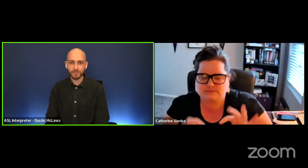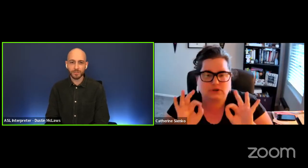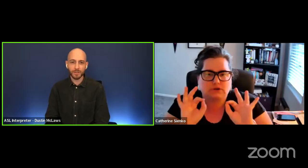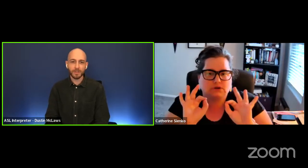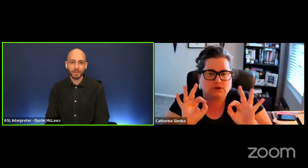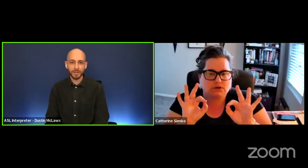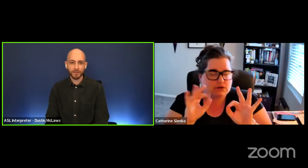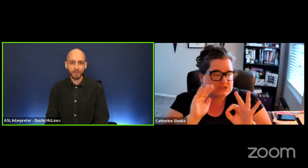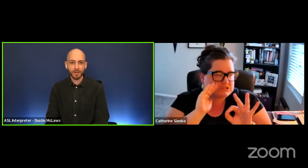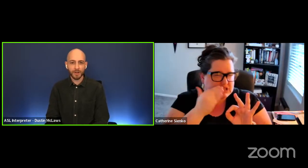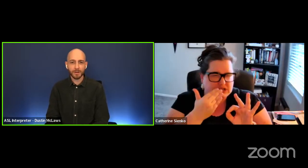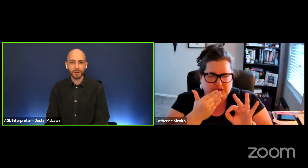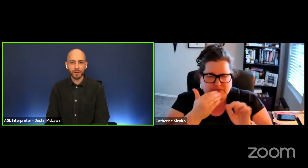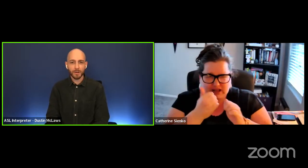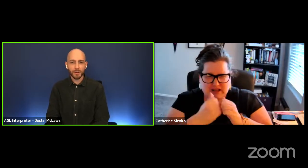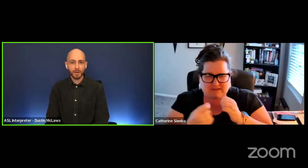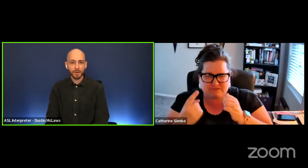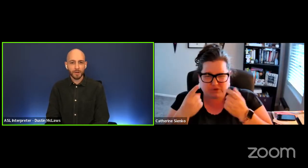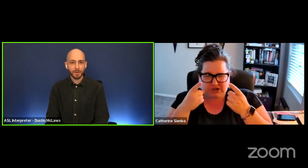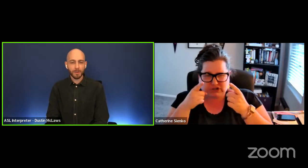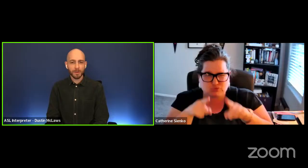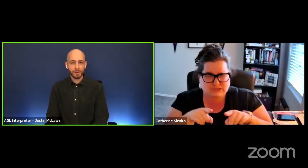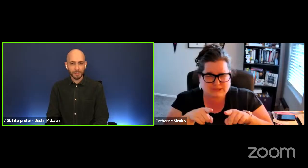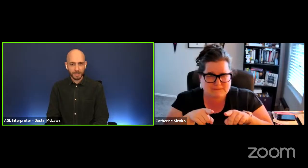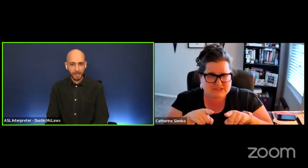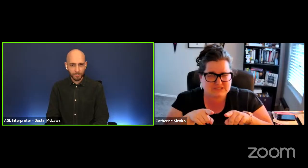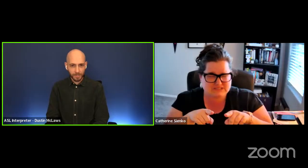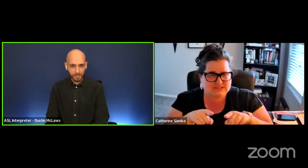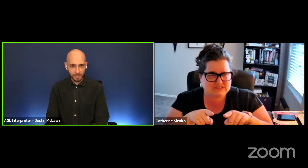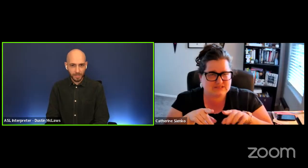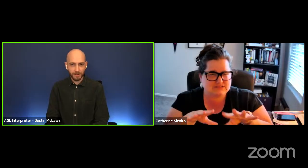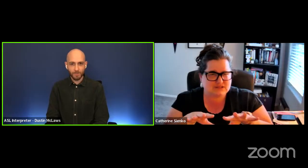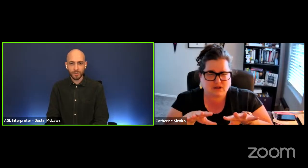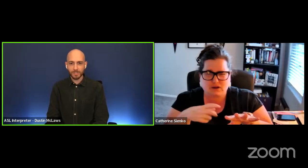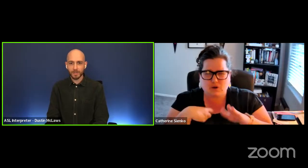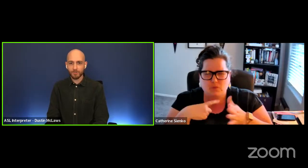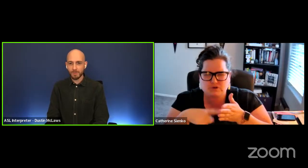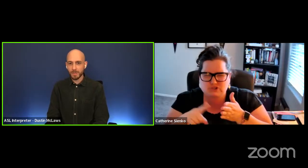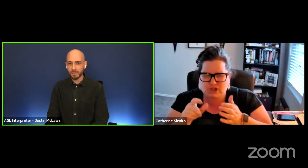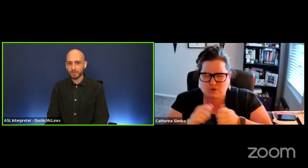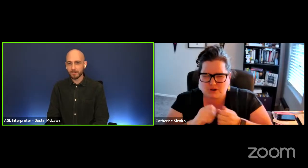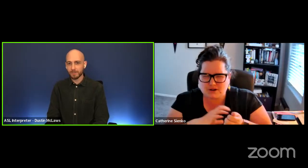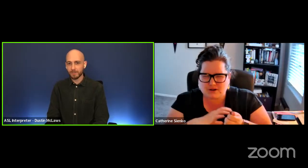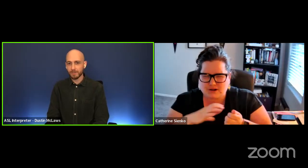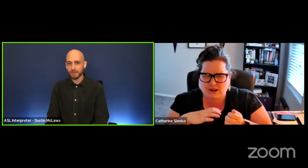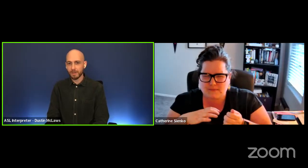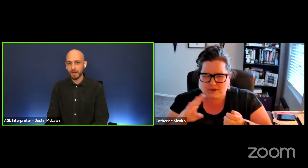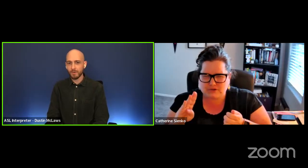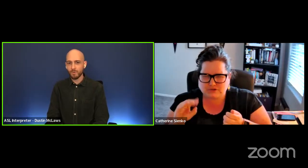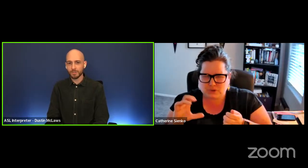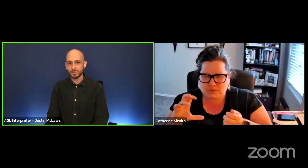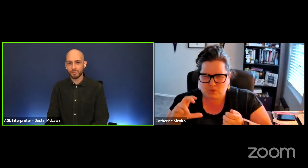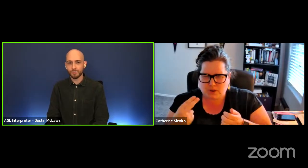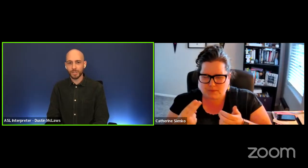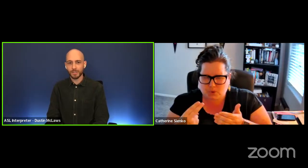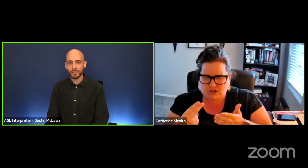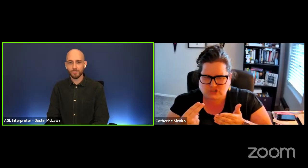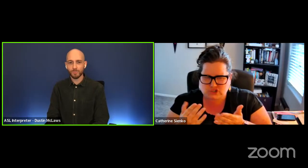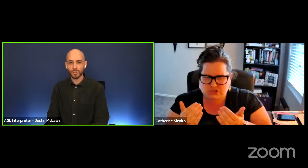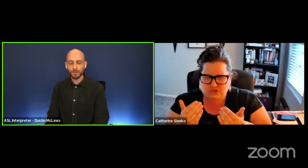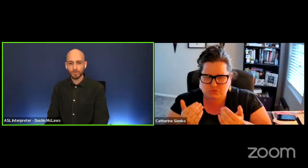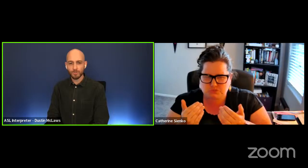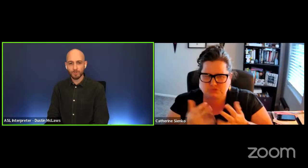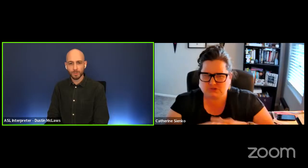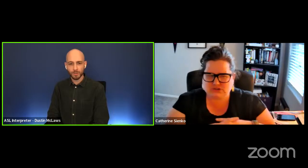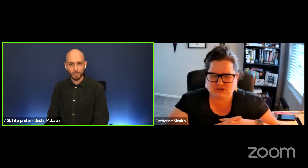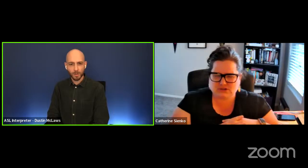to things here and there. Now, it seems like everyone is in agreement I want to check